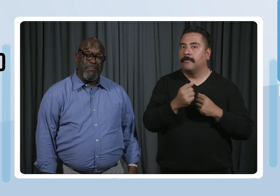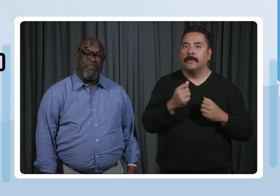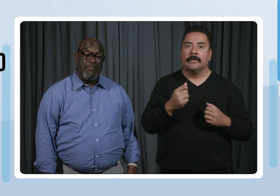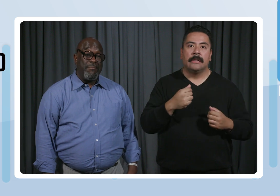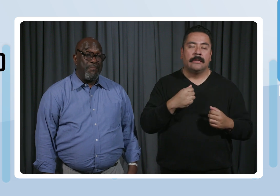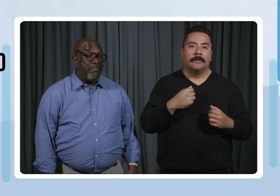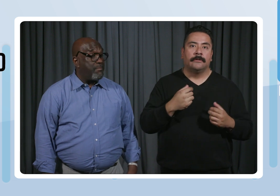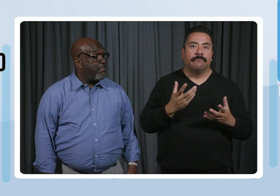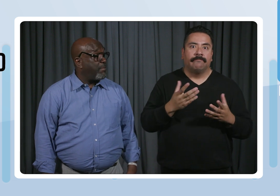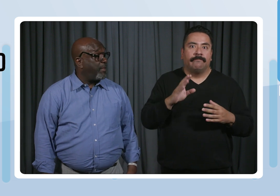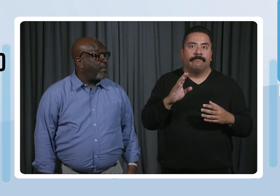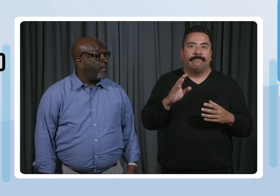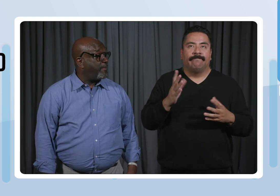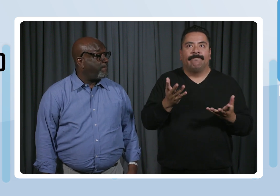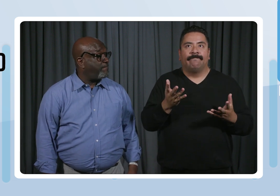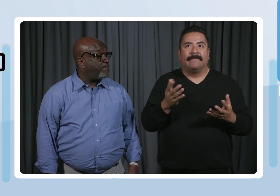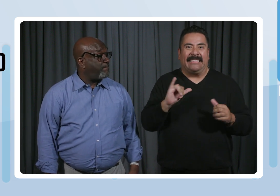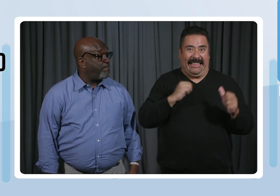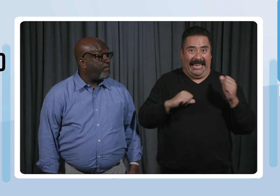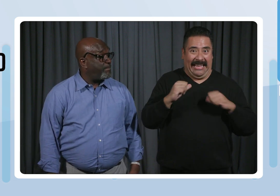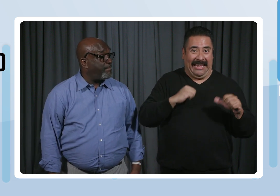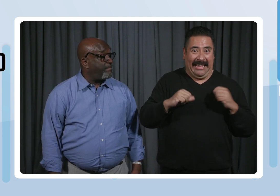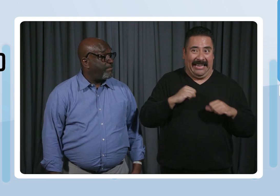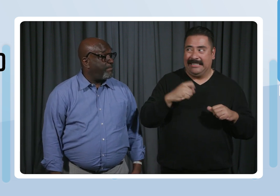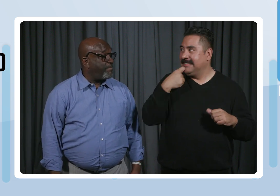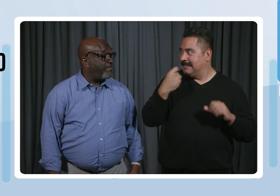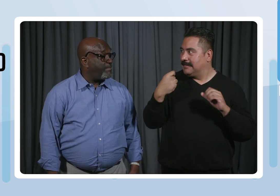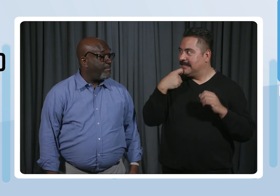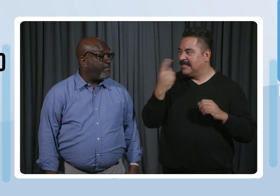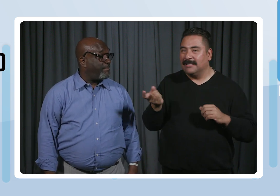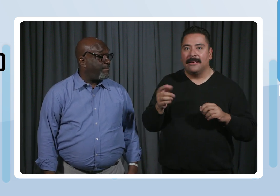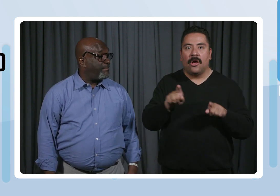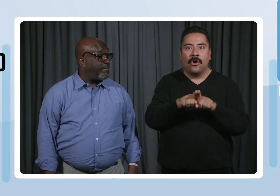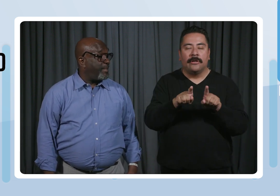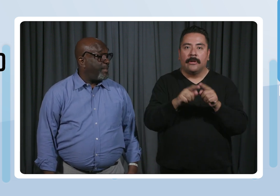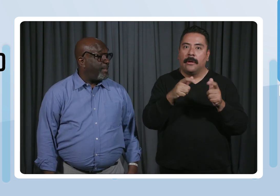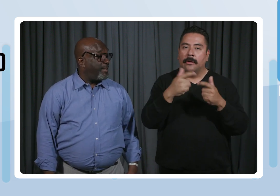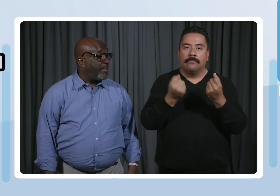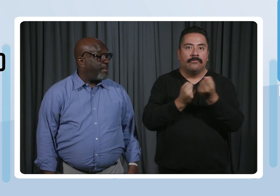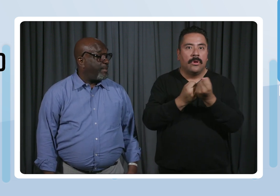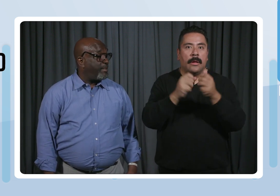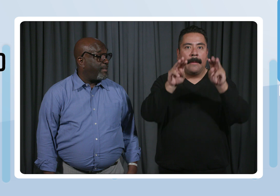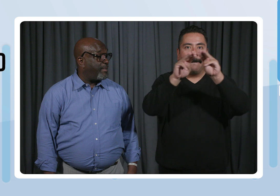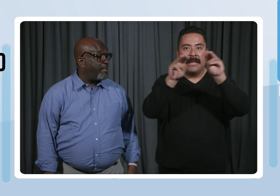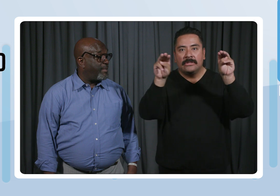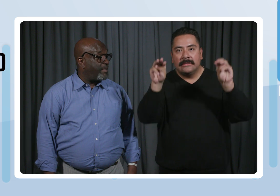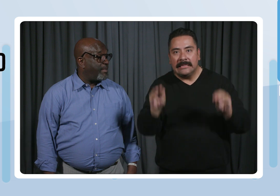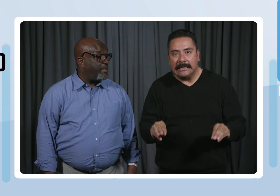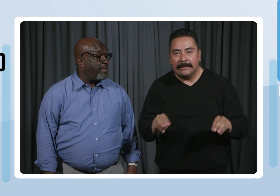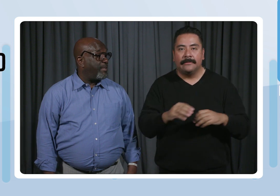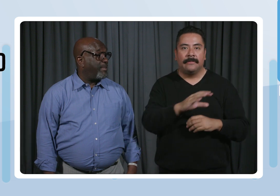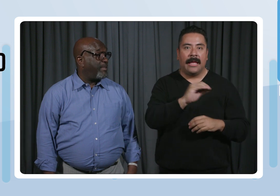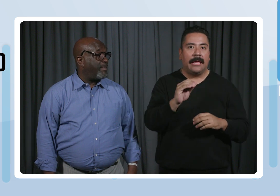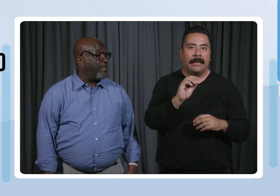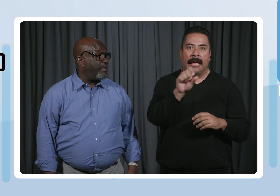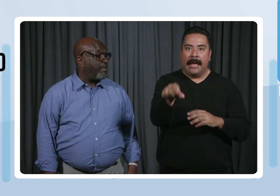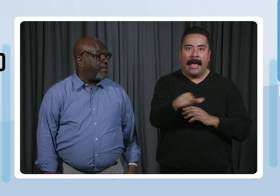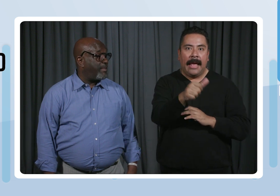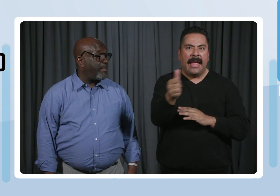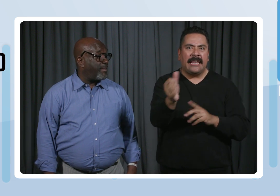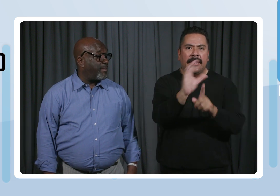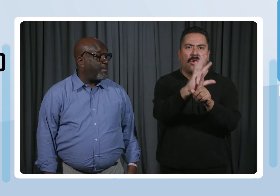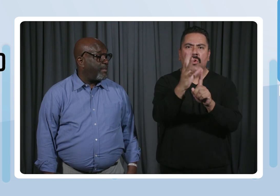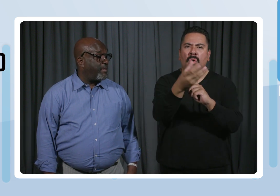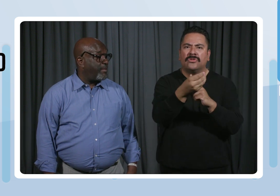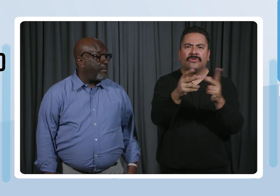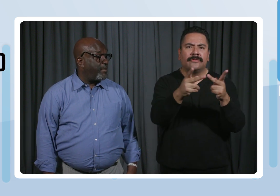love as I just mentioned, the theater. I'm also a big fan of museums, and just any